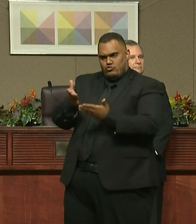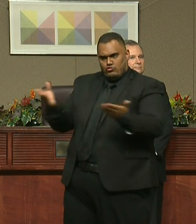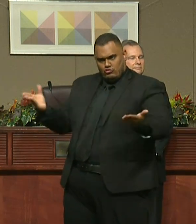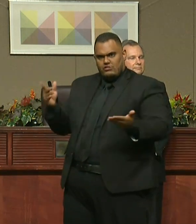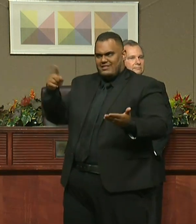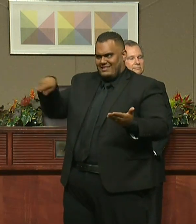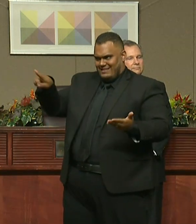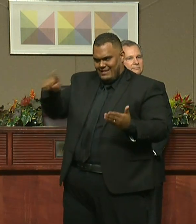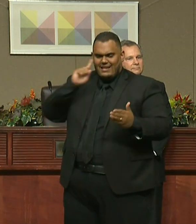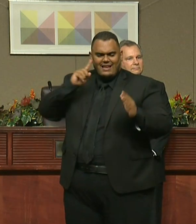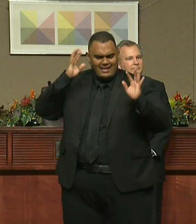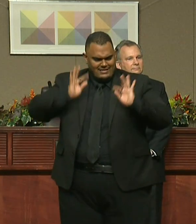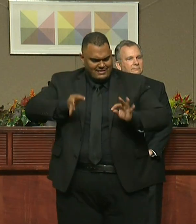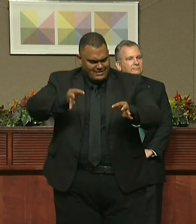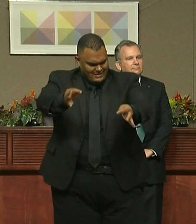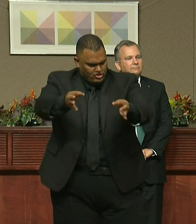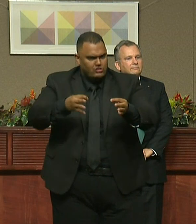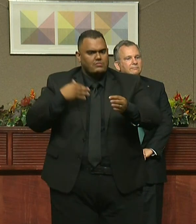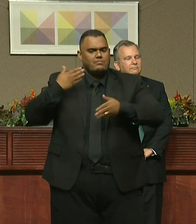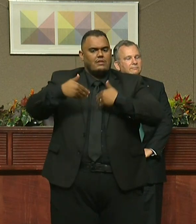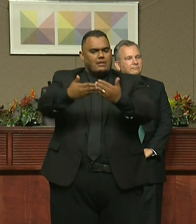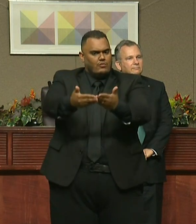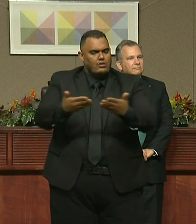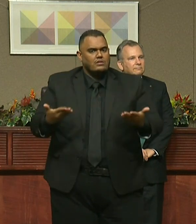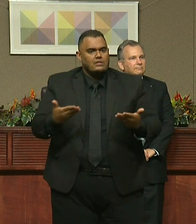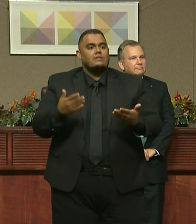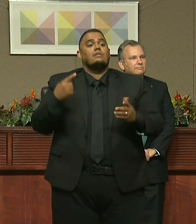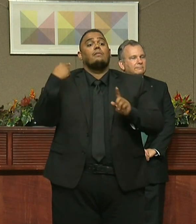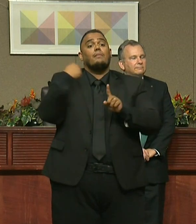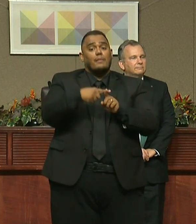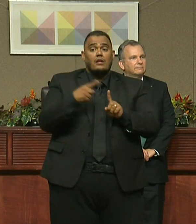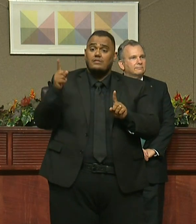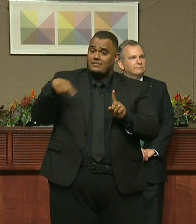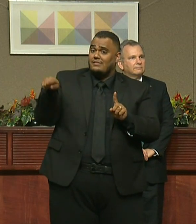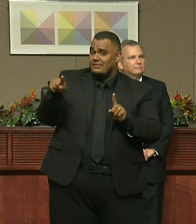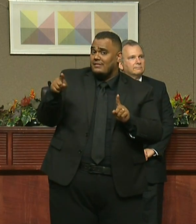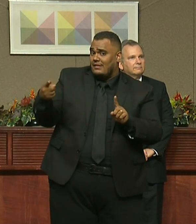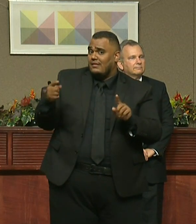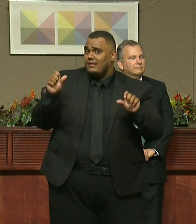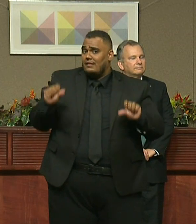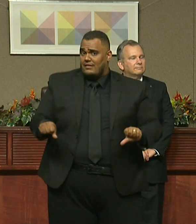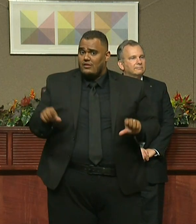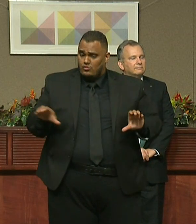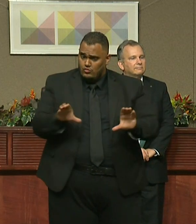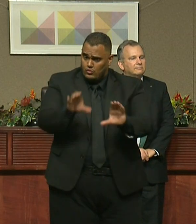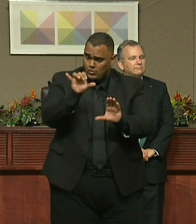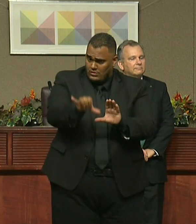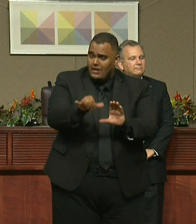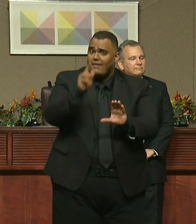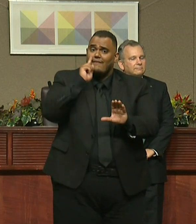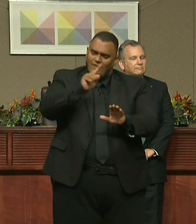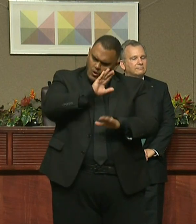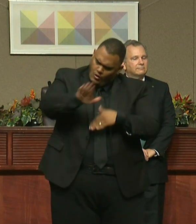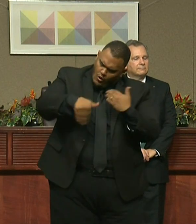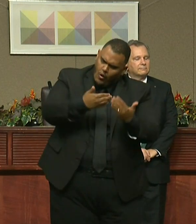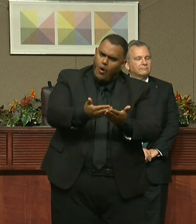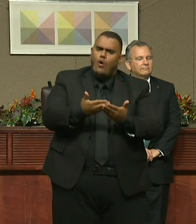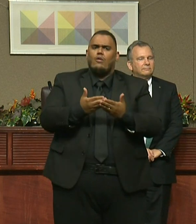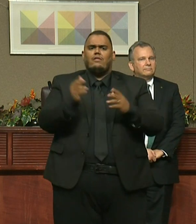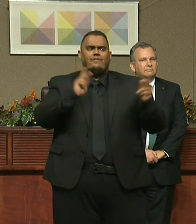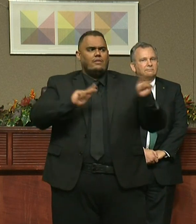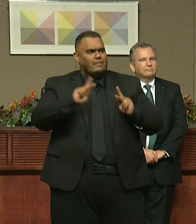decision-making process, and they do so on behalf of all of those constituents that you